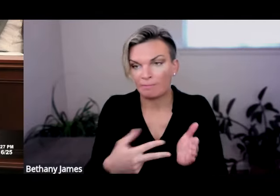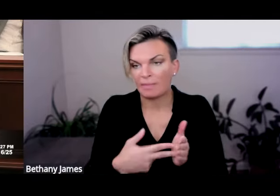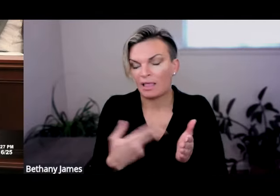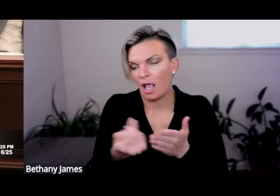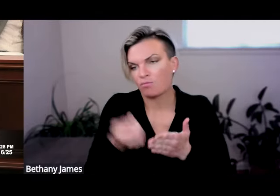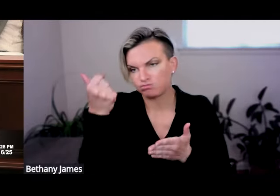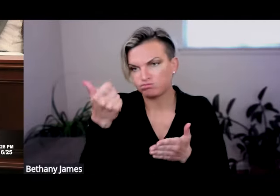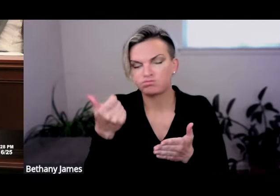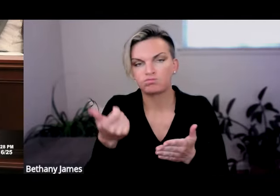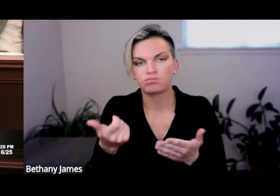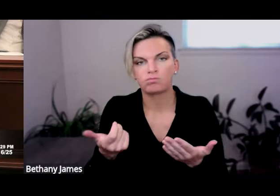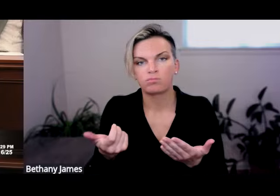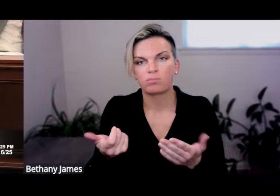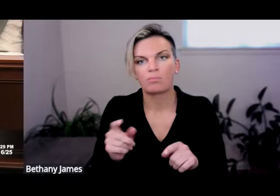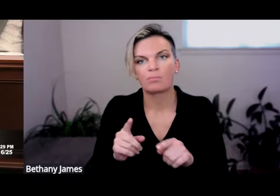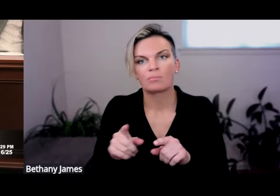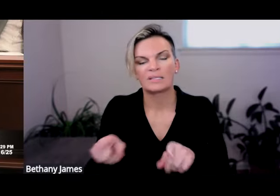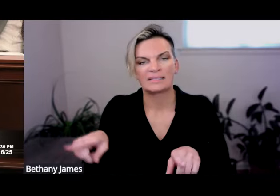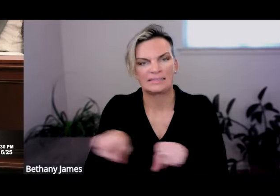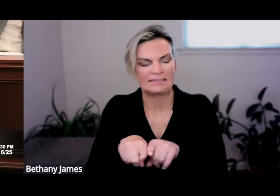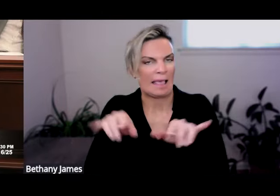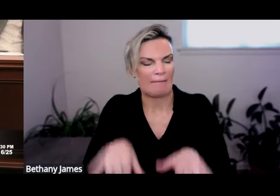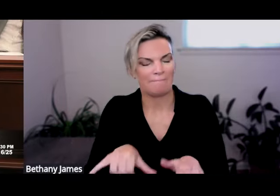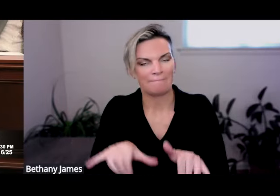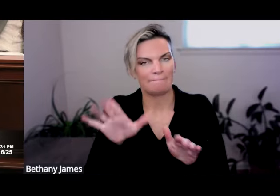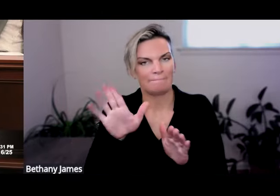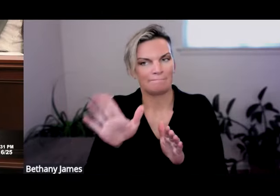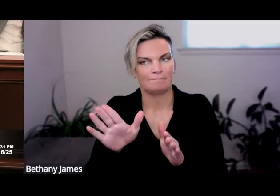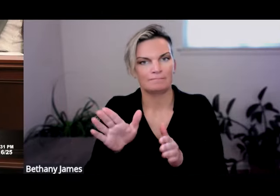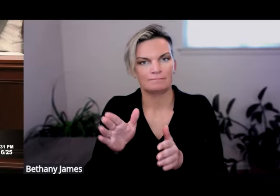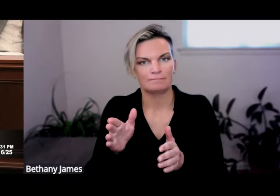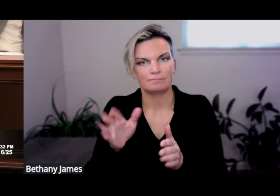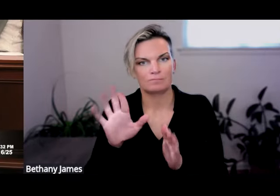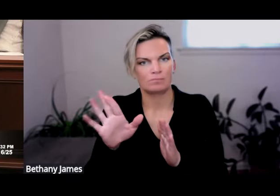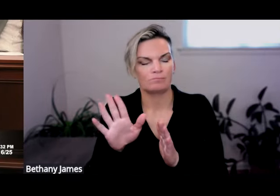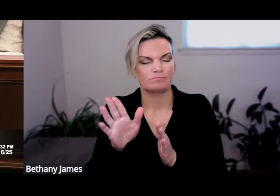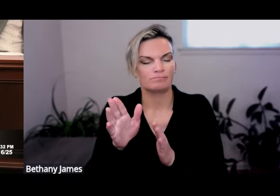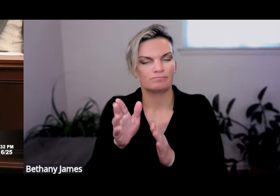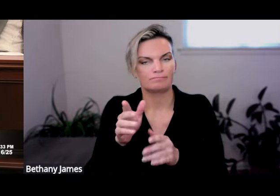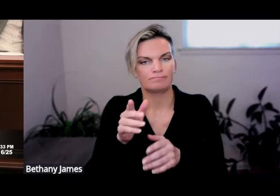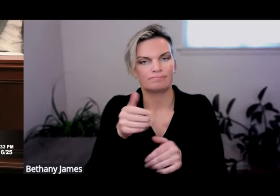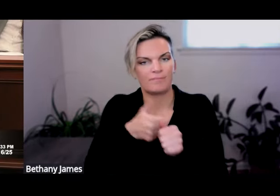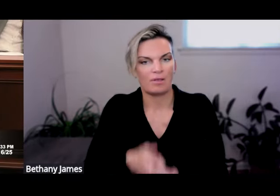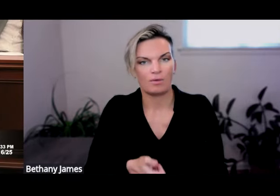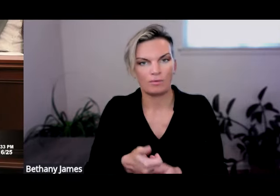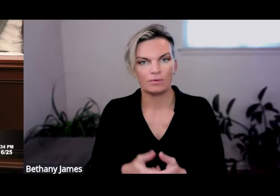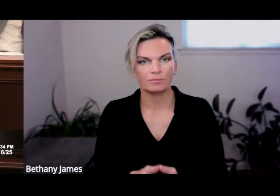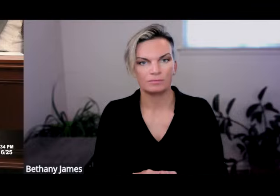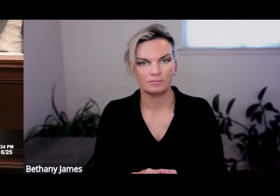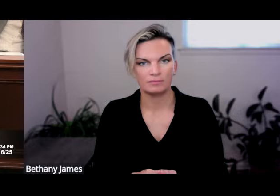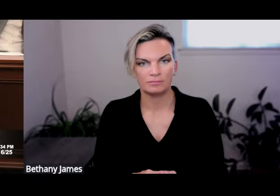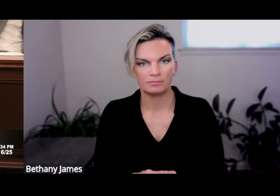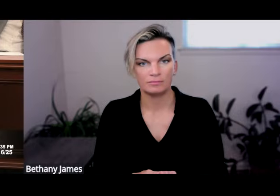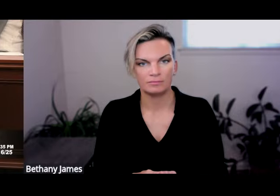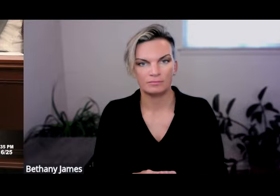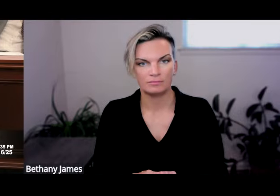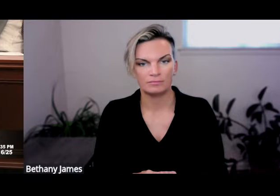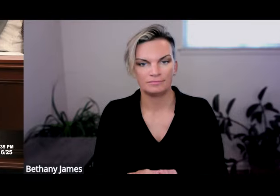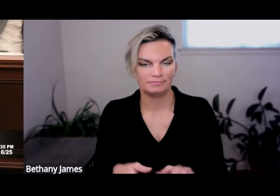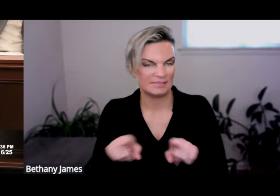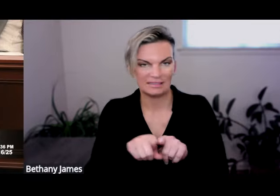not a difference in requirement or what you have to be or who you have to be. And that's set at the state level. It's